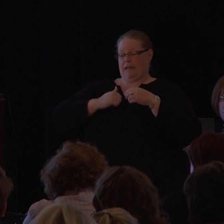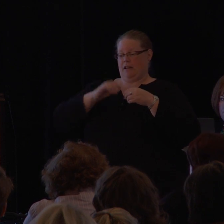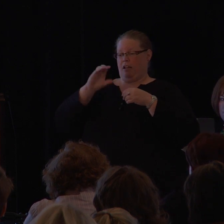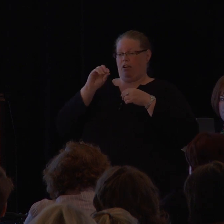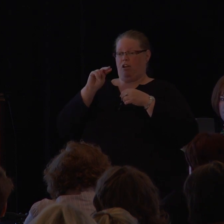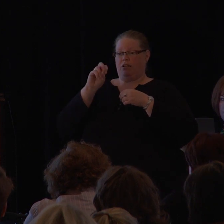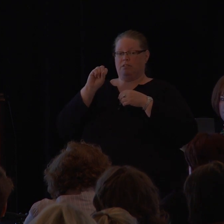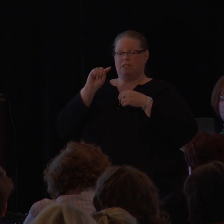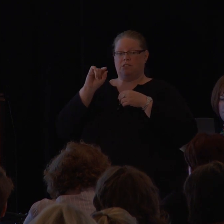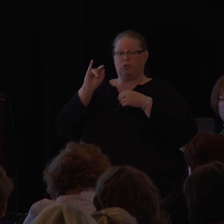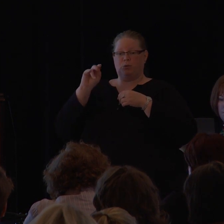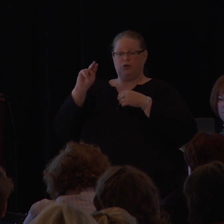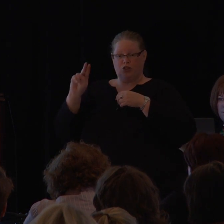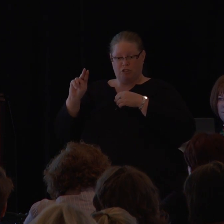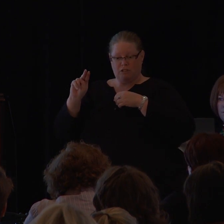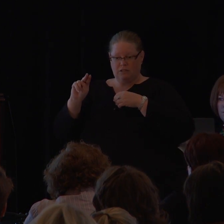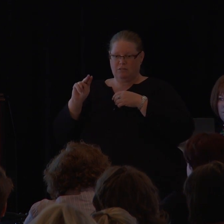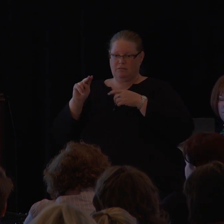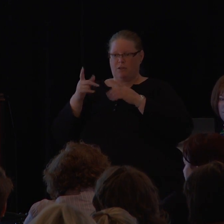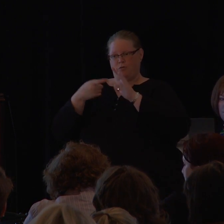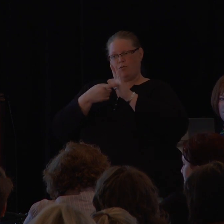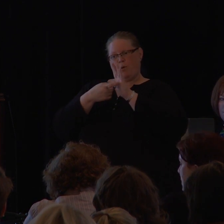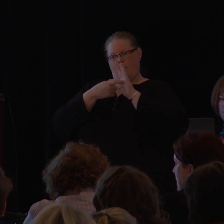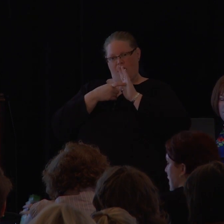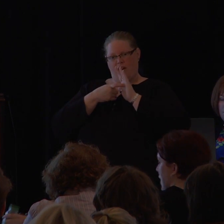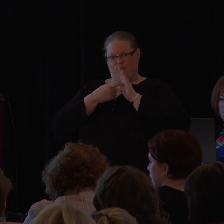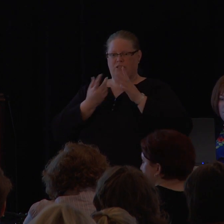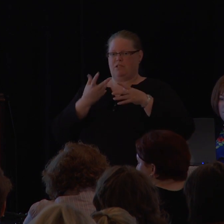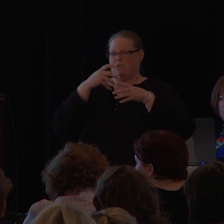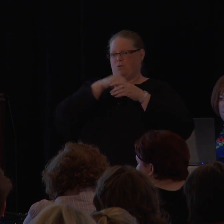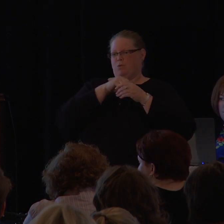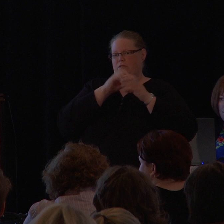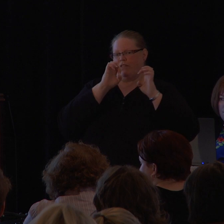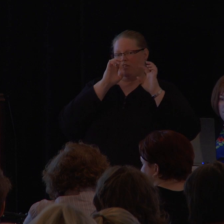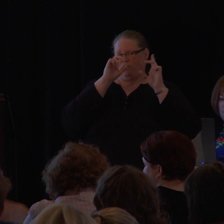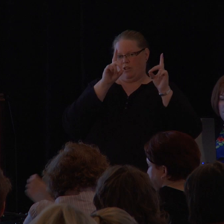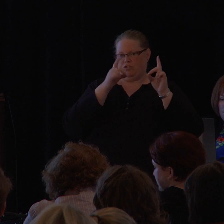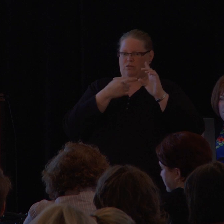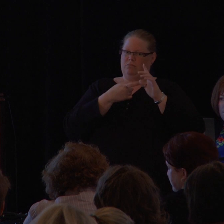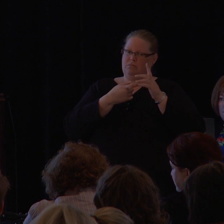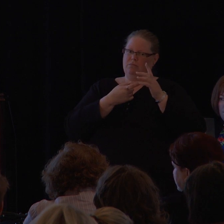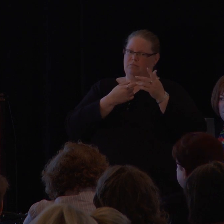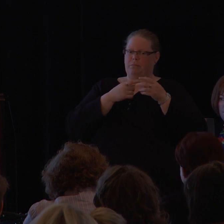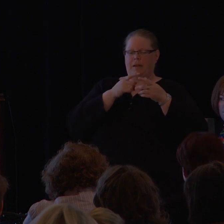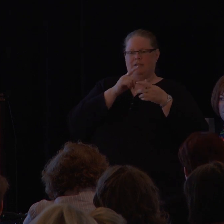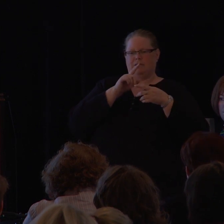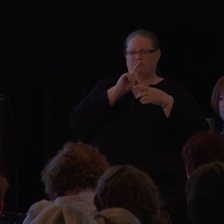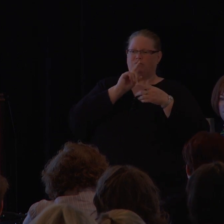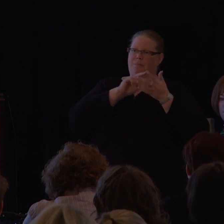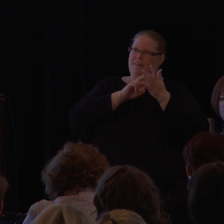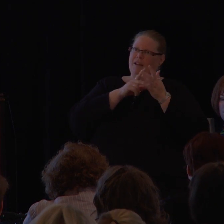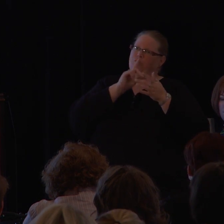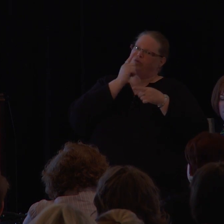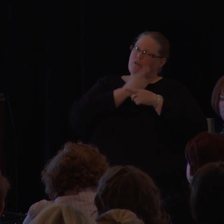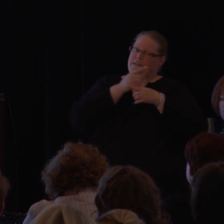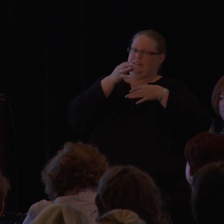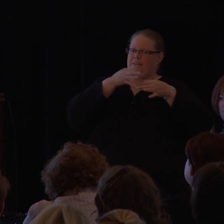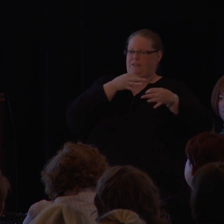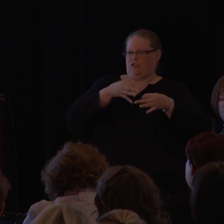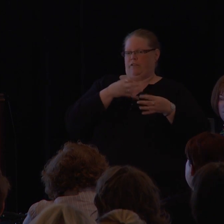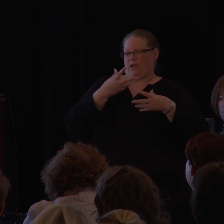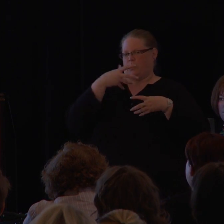in my view, requires and mandates inclusive education, defined properly. So anyway, that's a